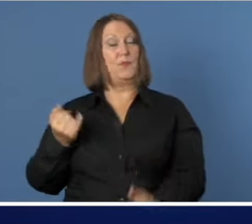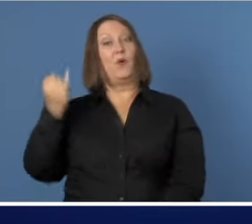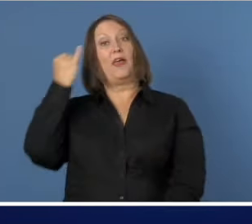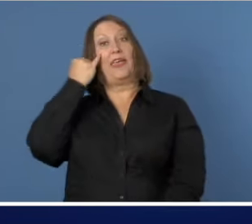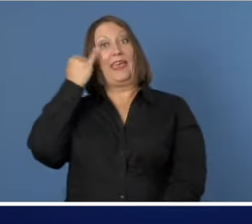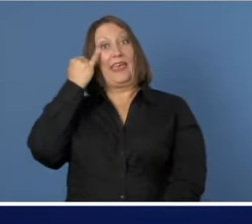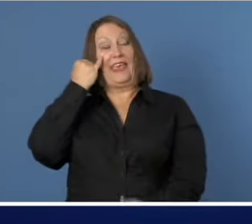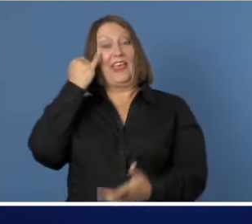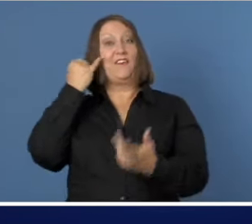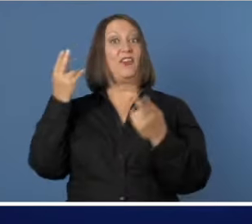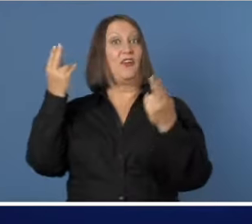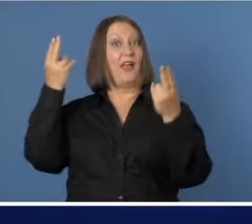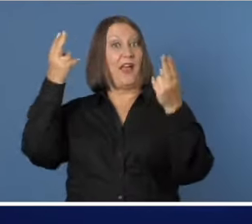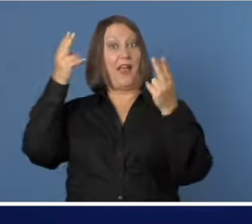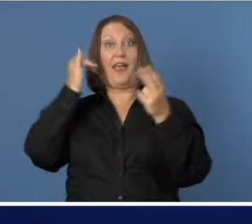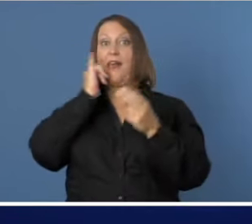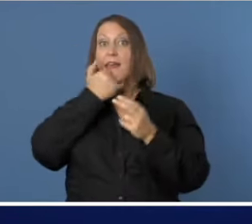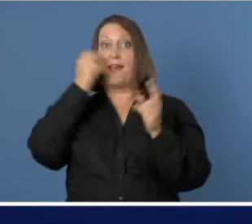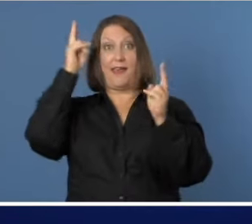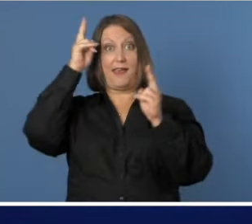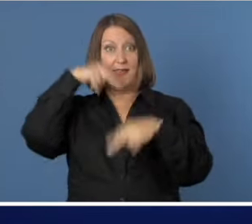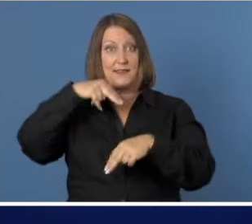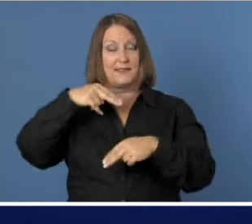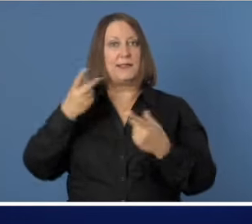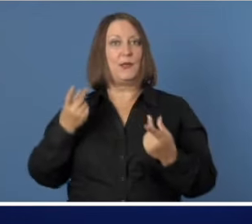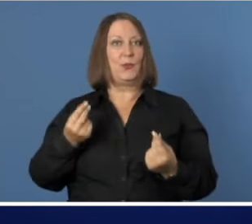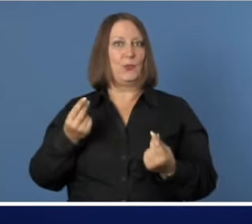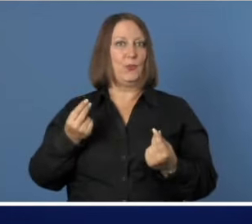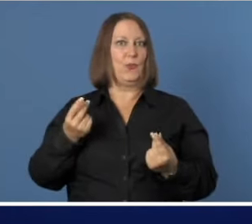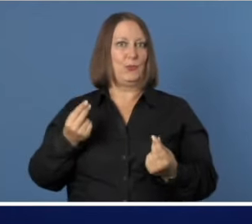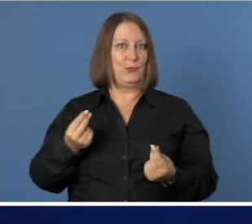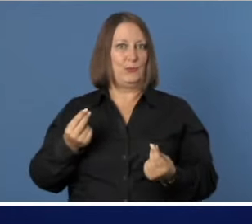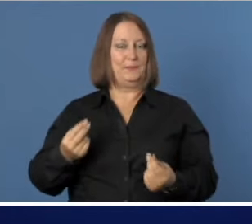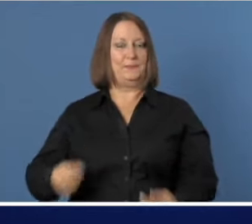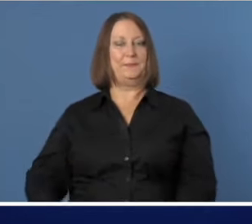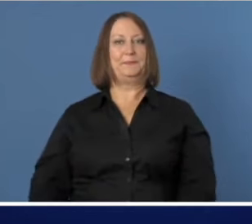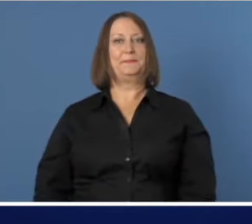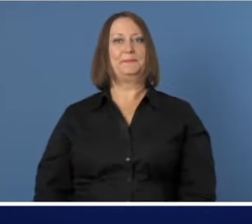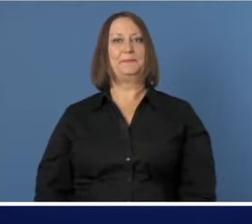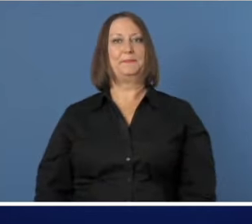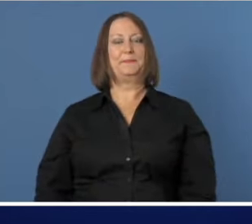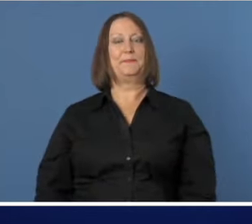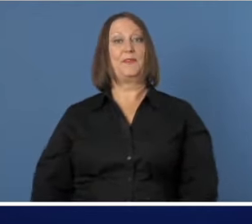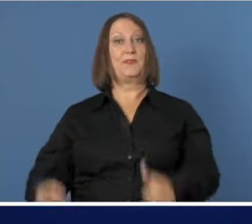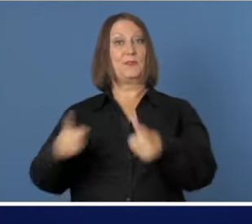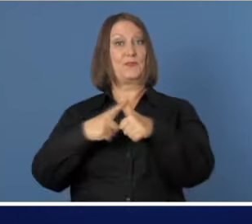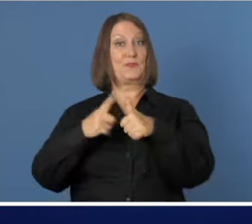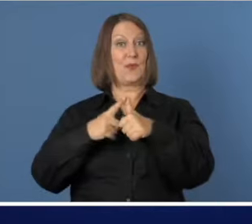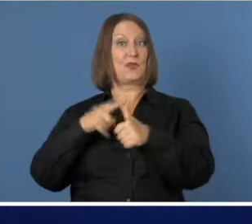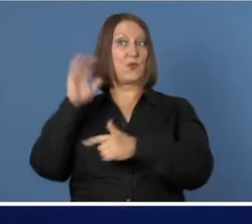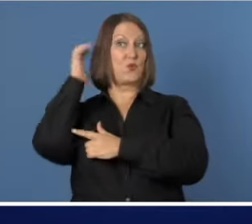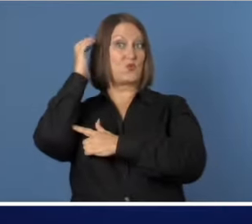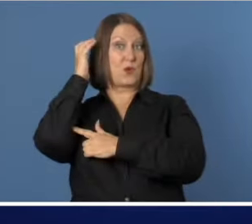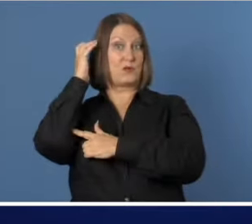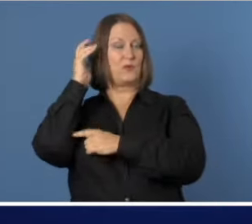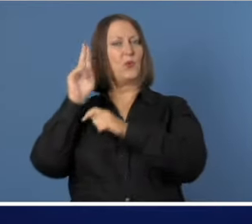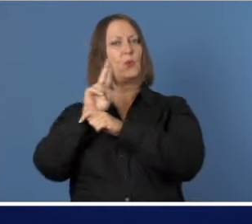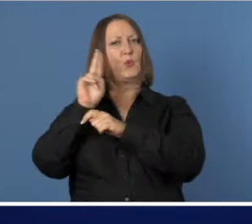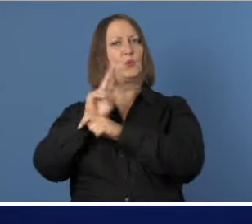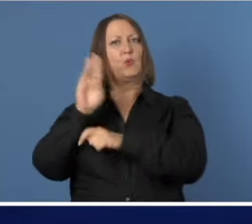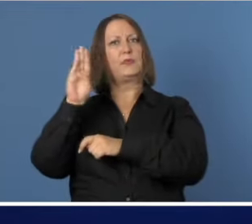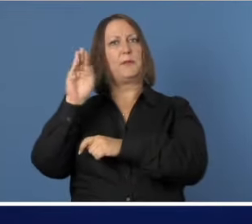The following are guidelines for what you should do if a nuclear power plant emergency occurs. Keep a